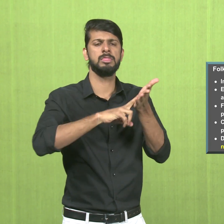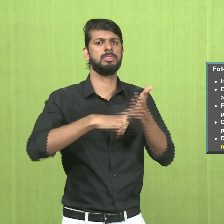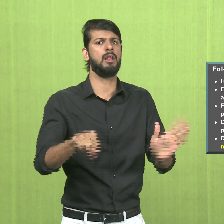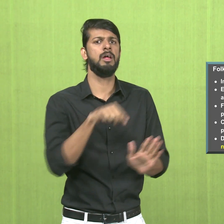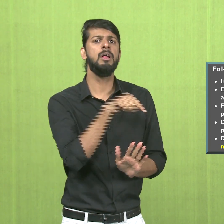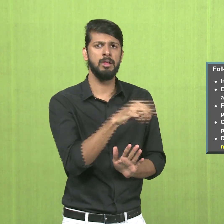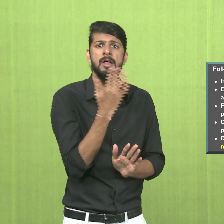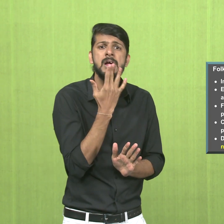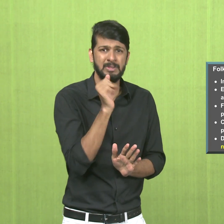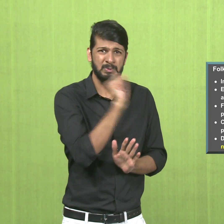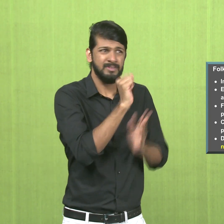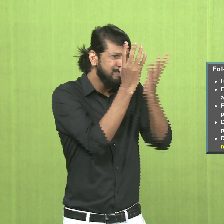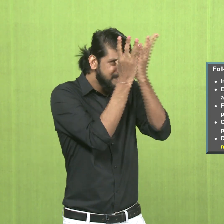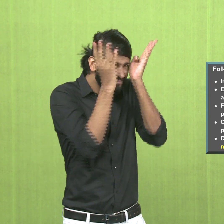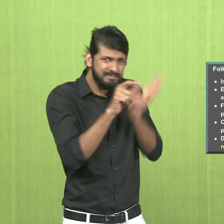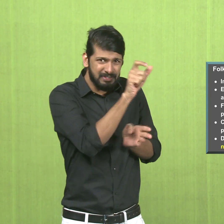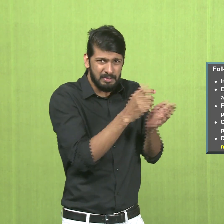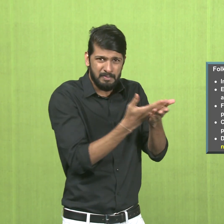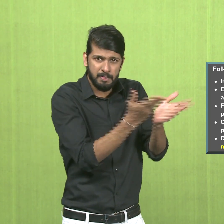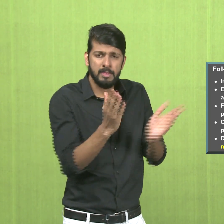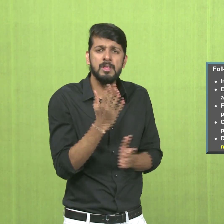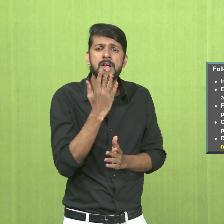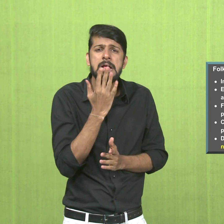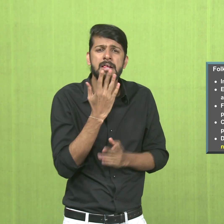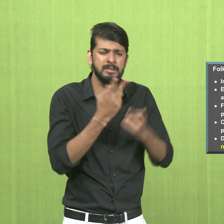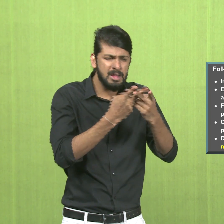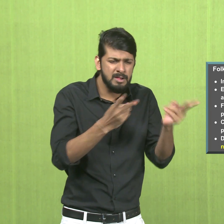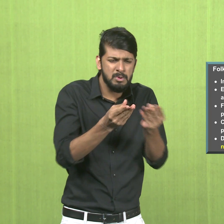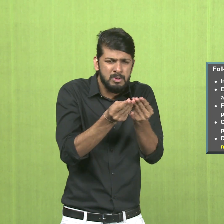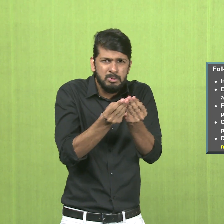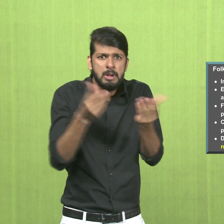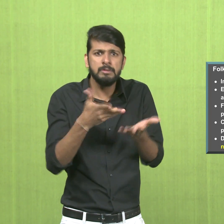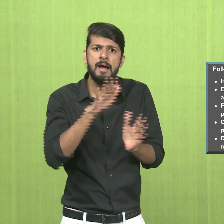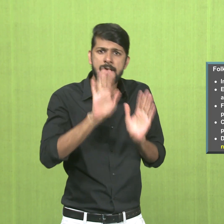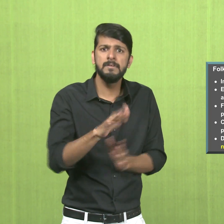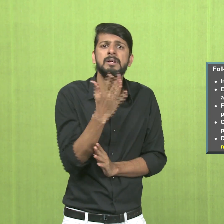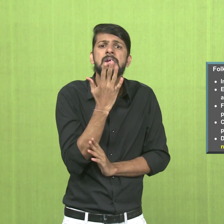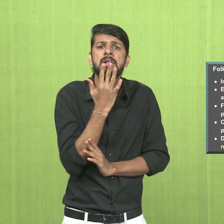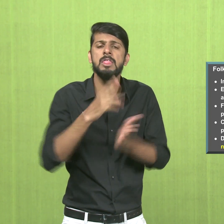And the best part about these drawings and paintings is that it uses natural colors,